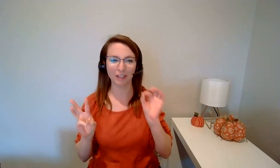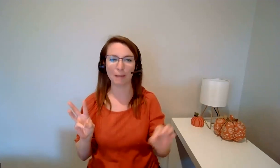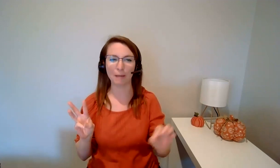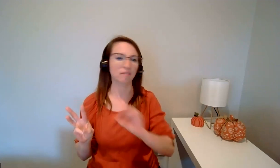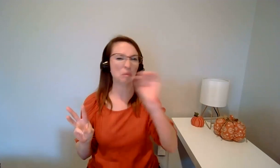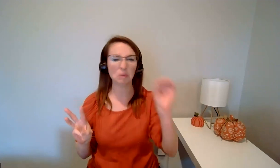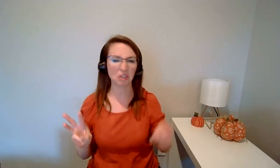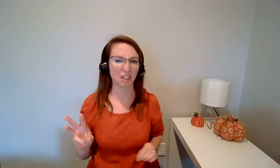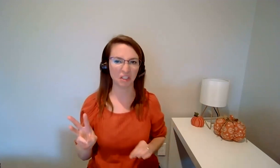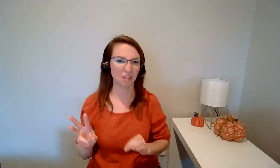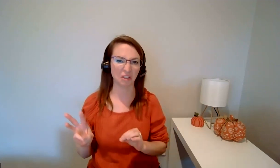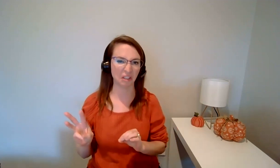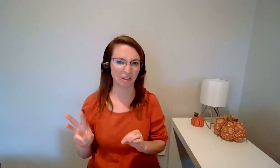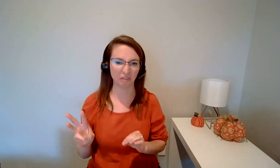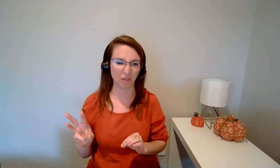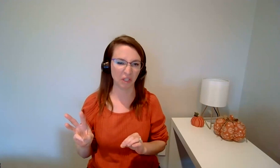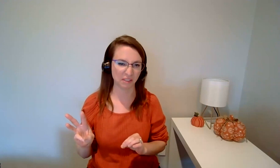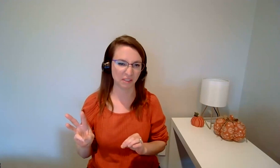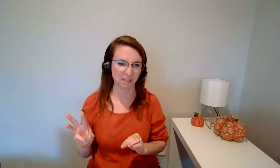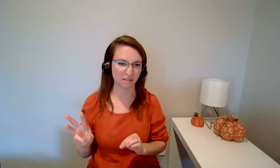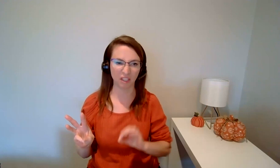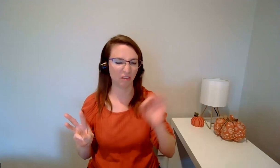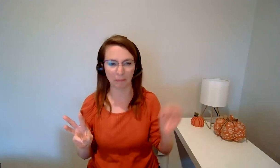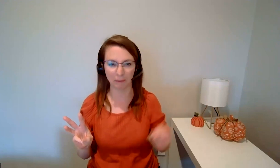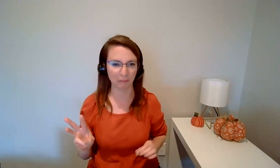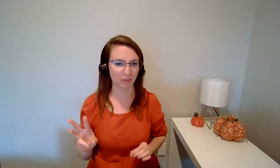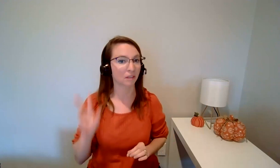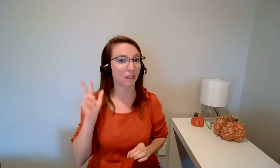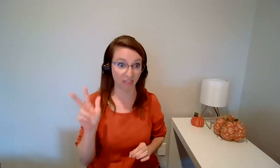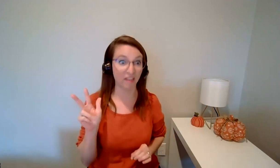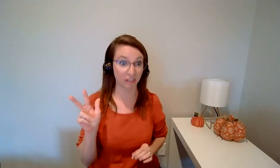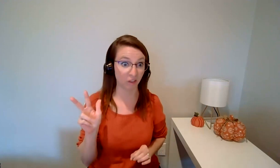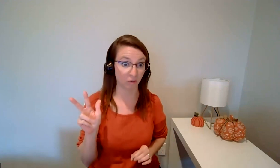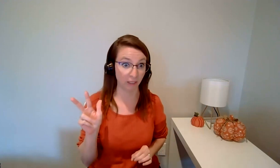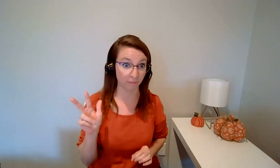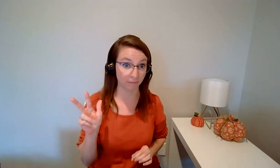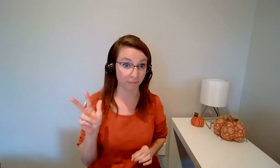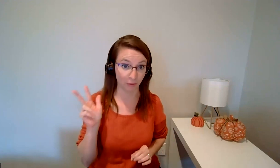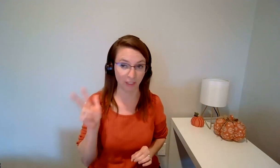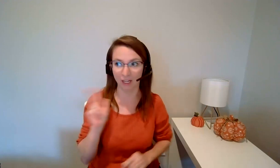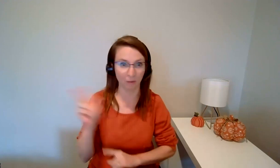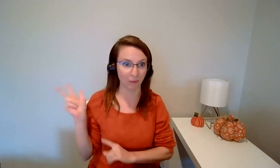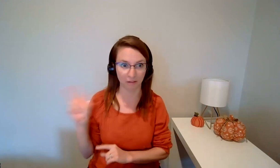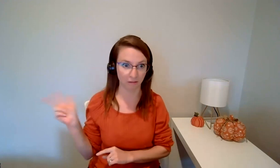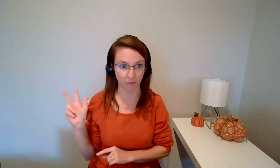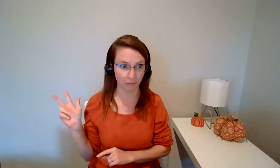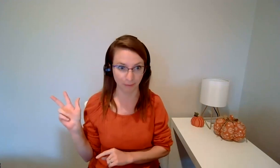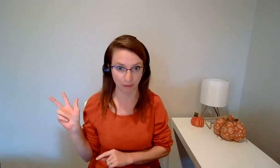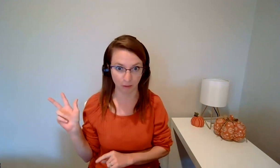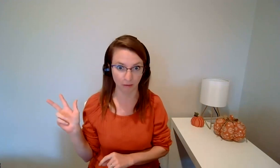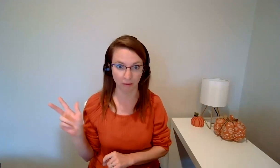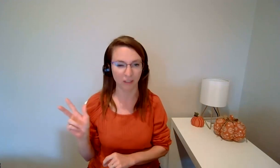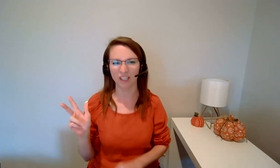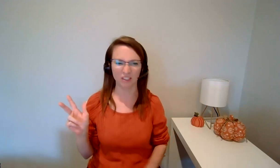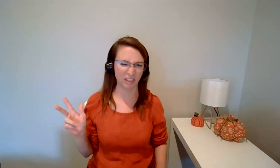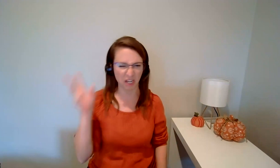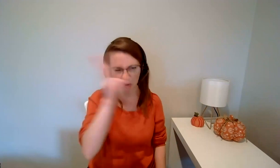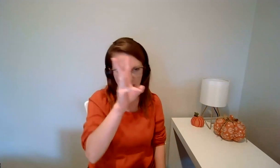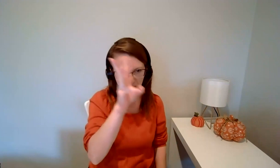into the habit of, even when you're talking to your hearing friends, hearing family members, this is 3. Okay, I always do this with my daughter, and she's like, no,